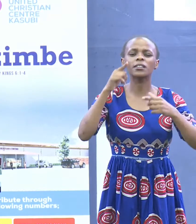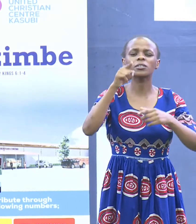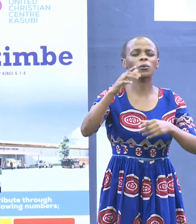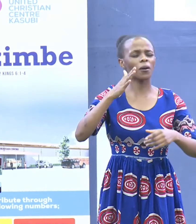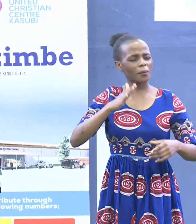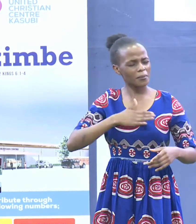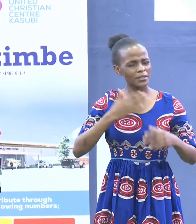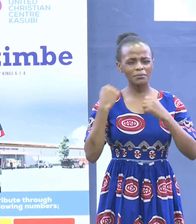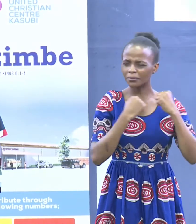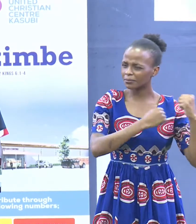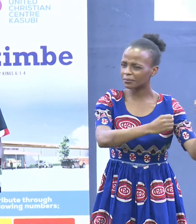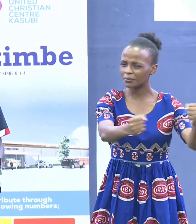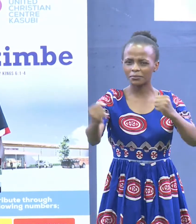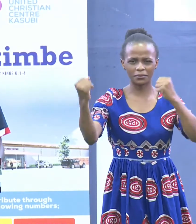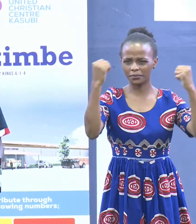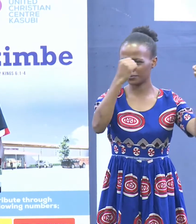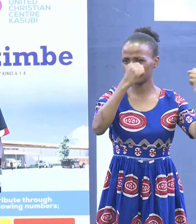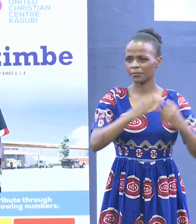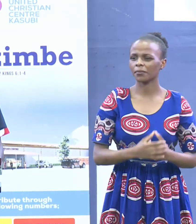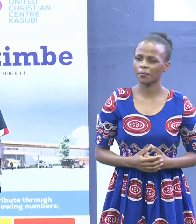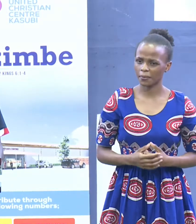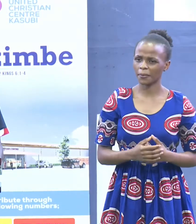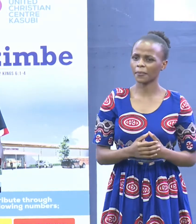He told him, you are my might.